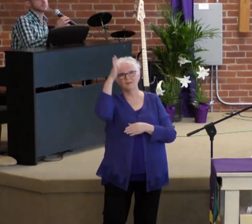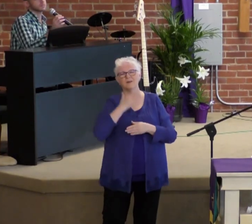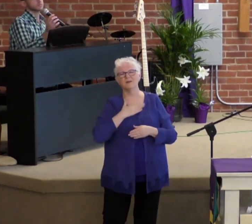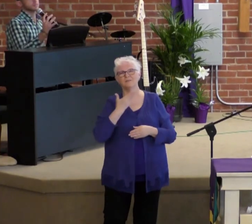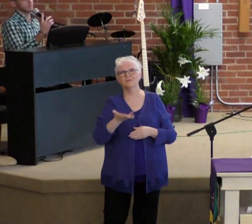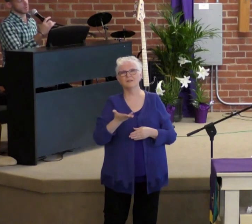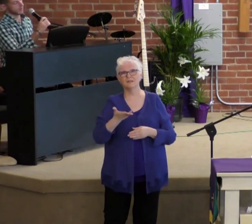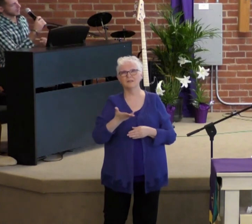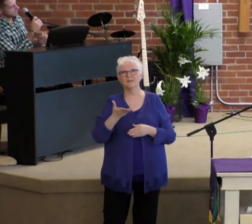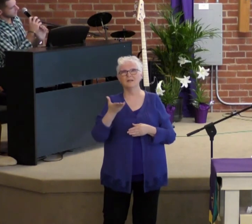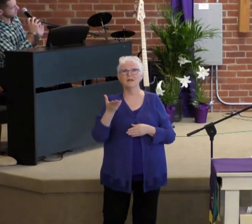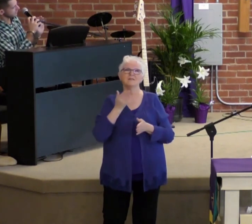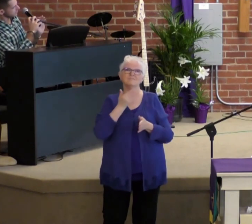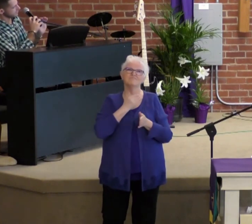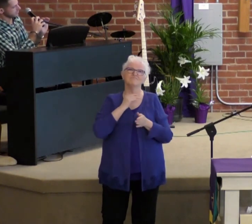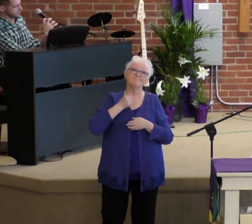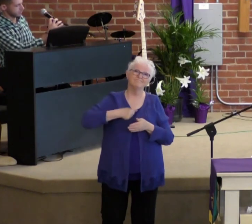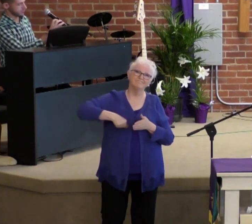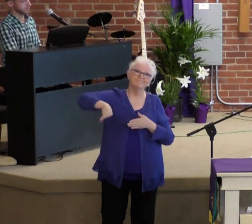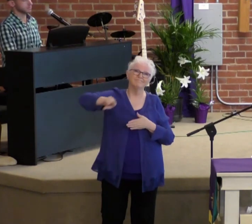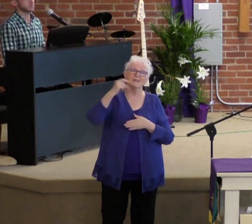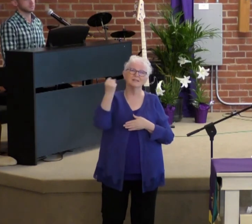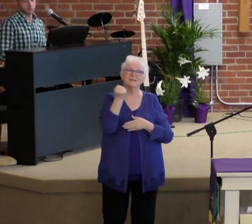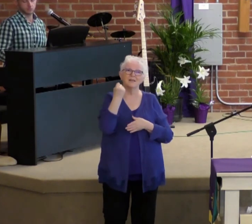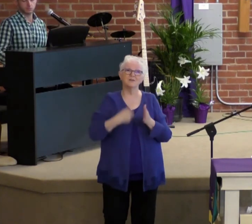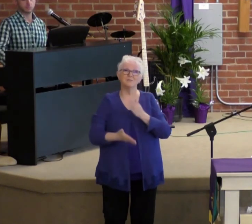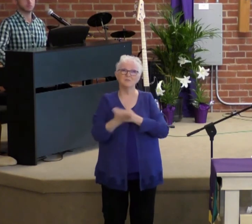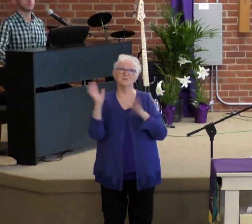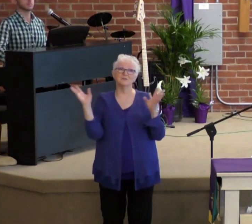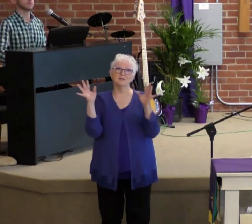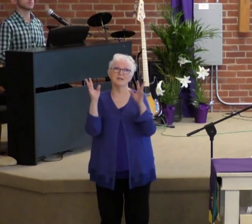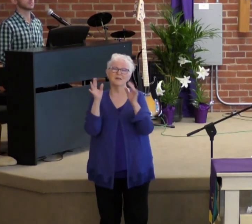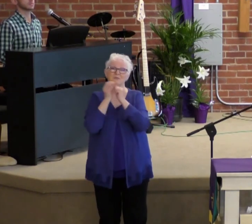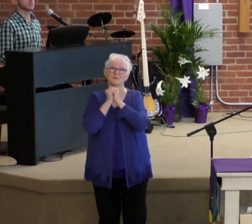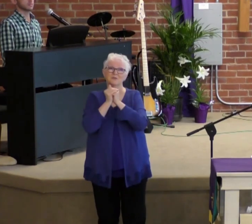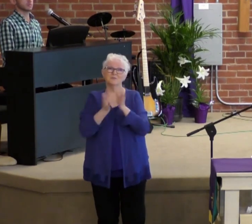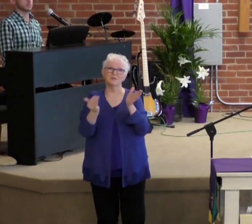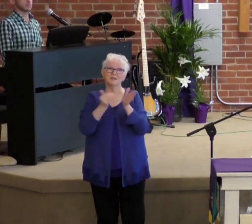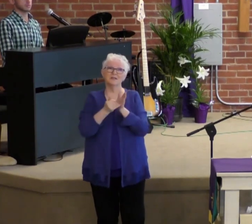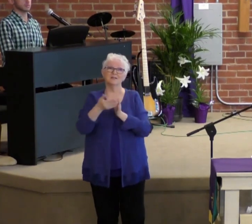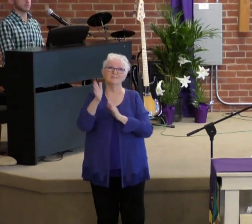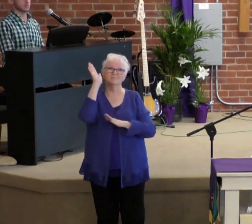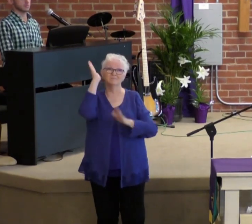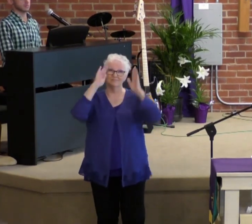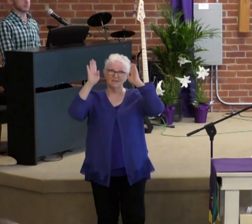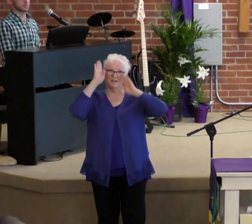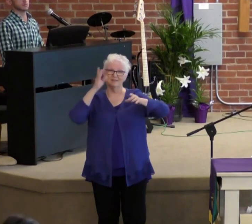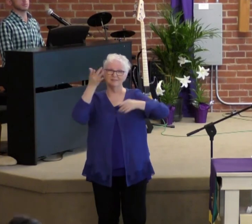10:30 as we gather in-house for worship again. Bye.